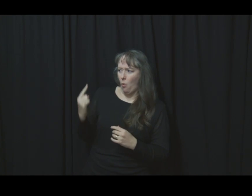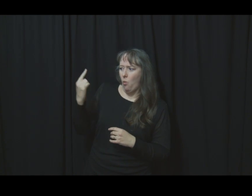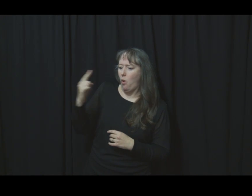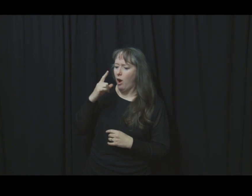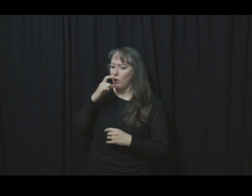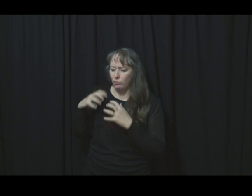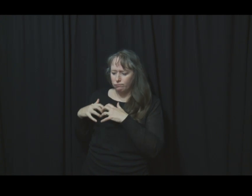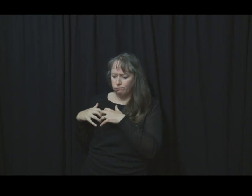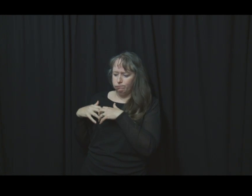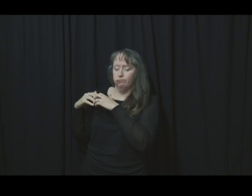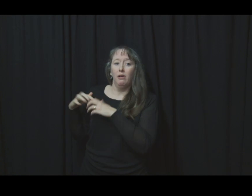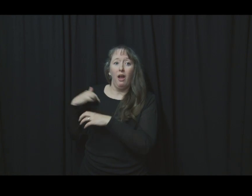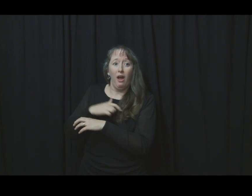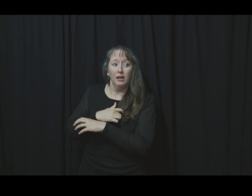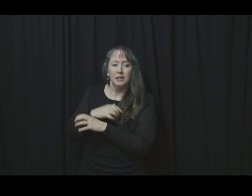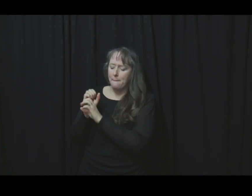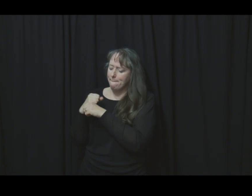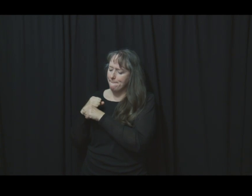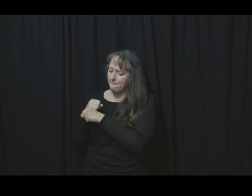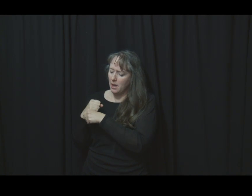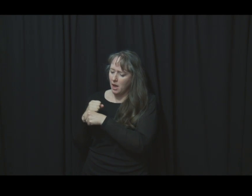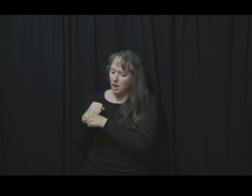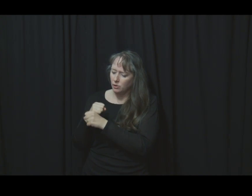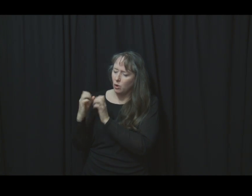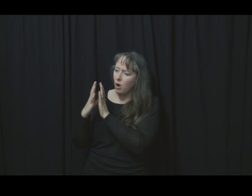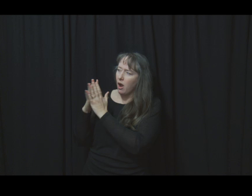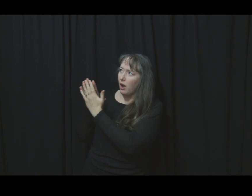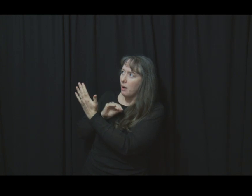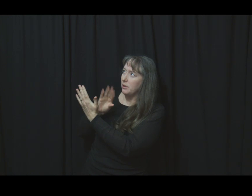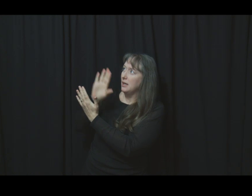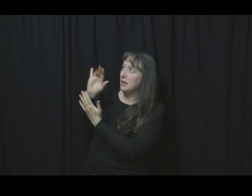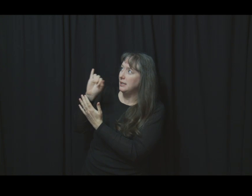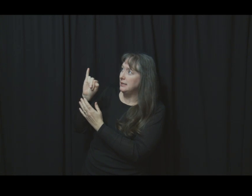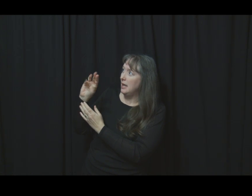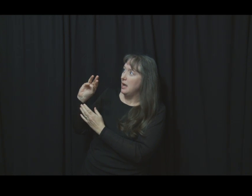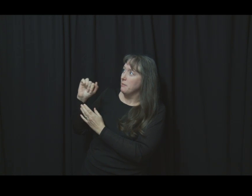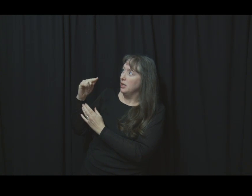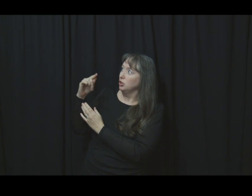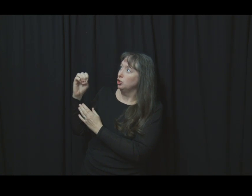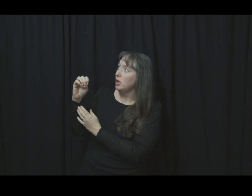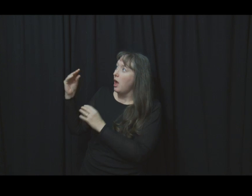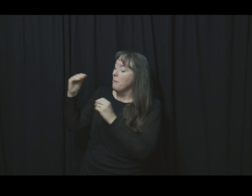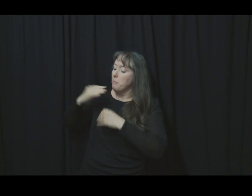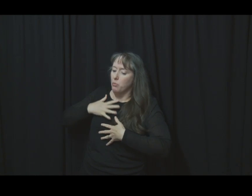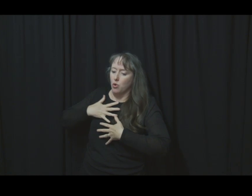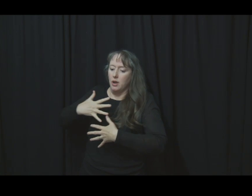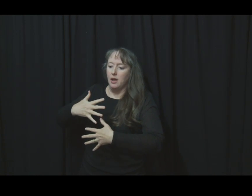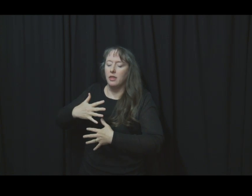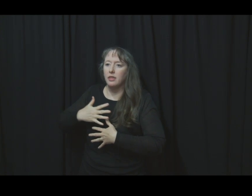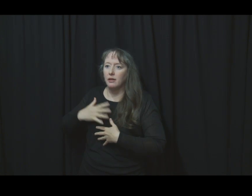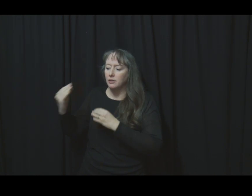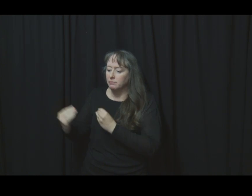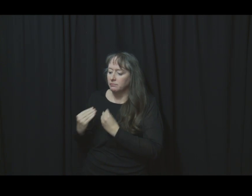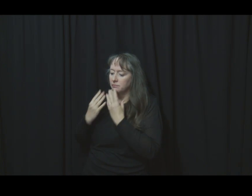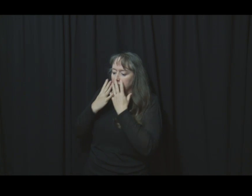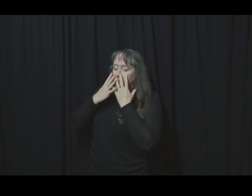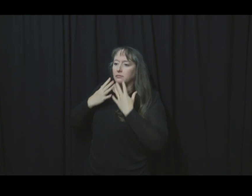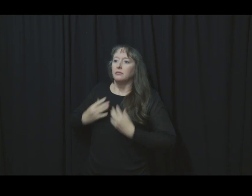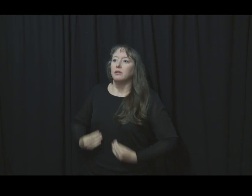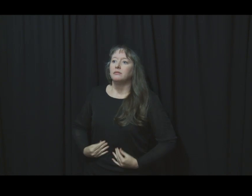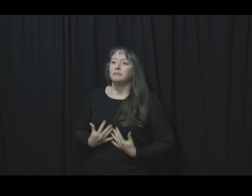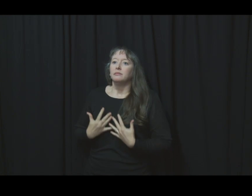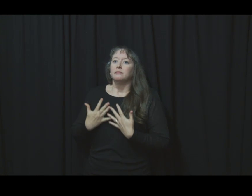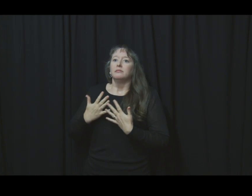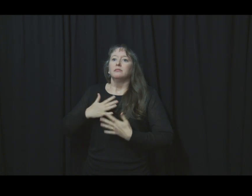his image, and he breathed into man, and he became a living being. And so the Bible does document that. That's